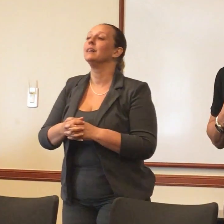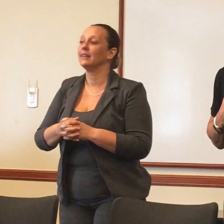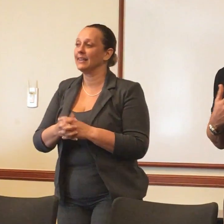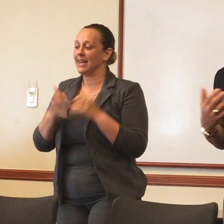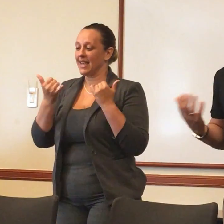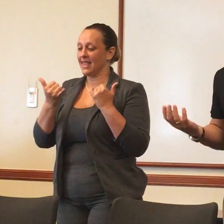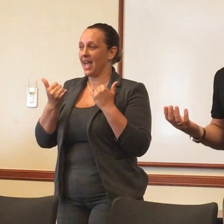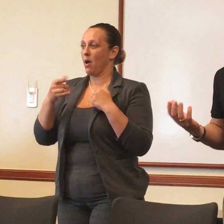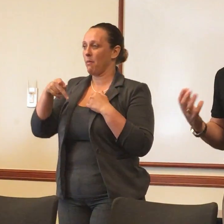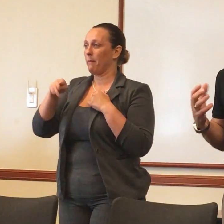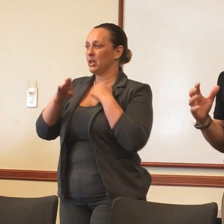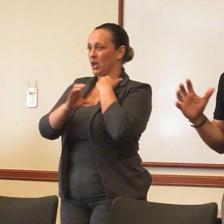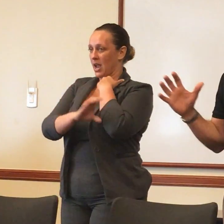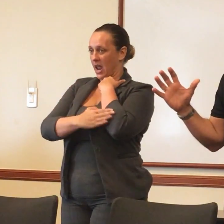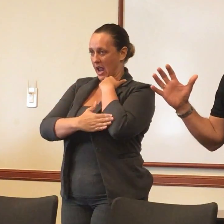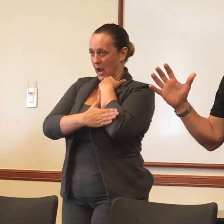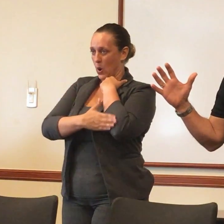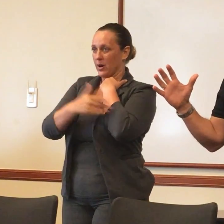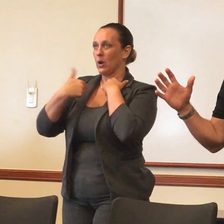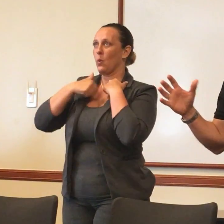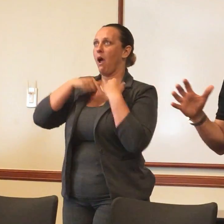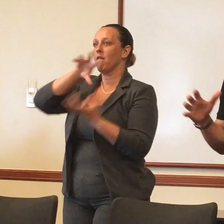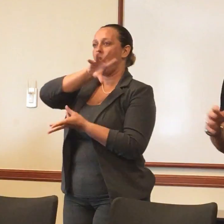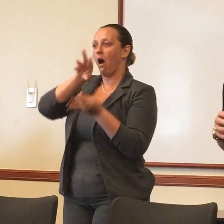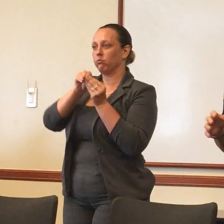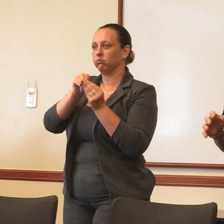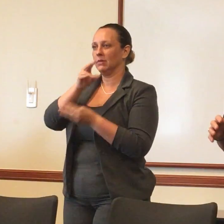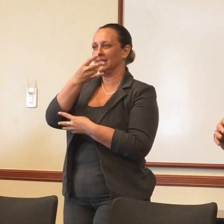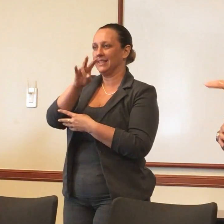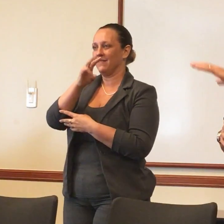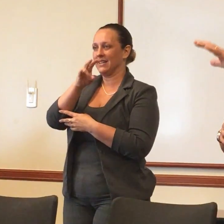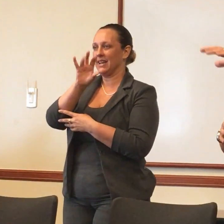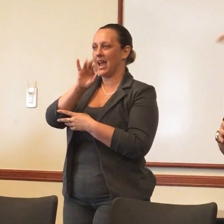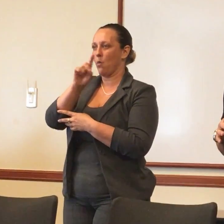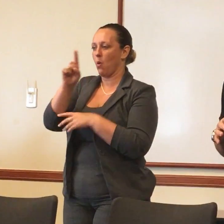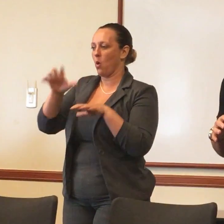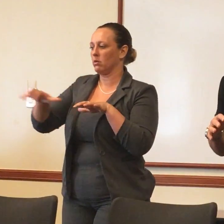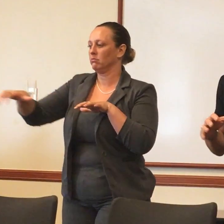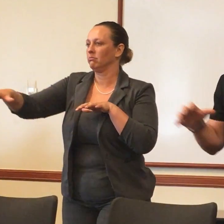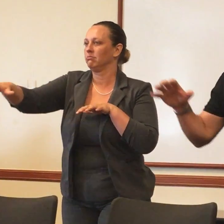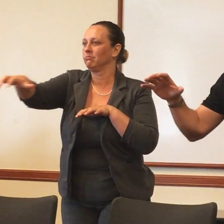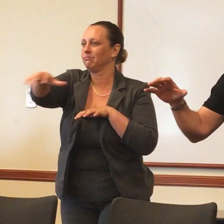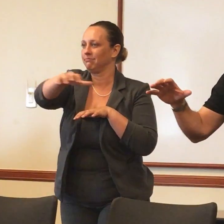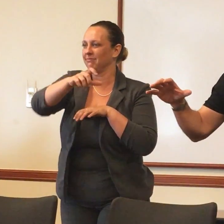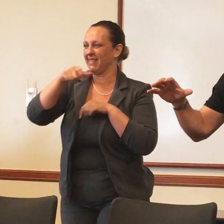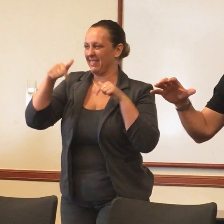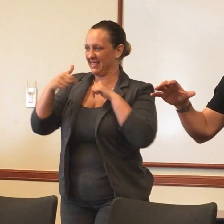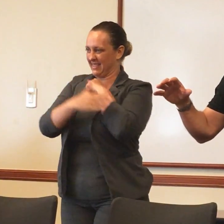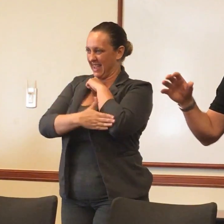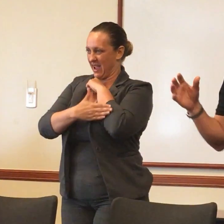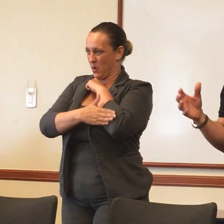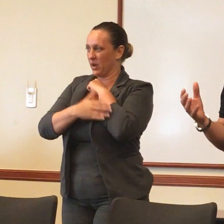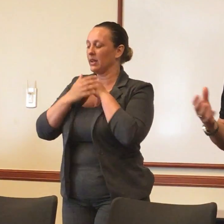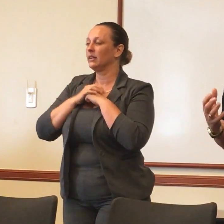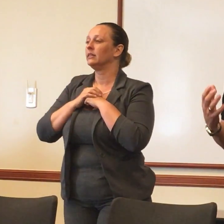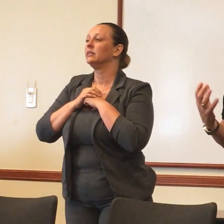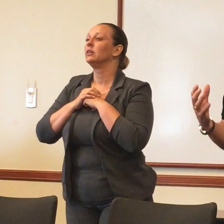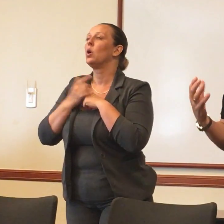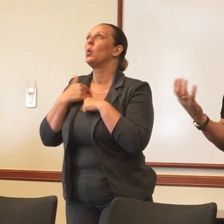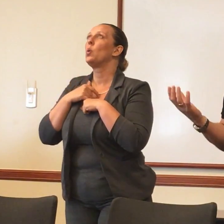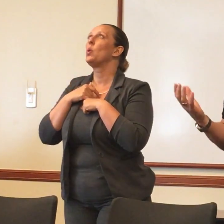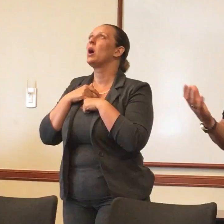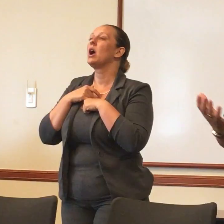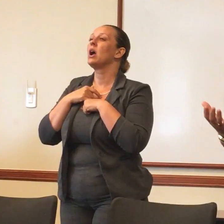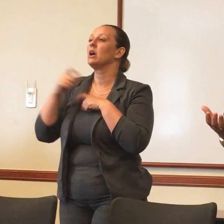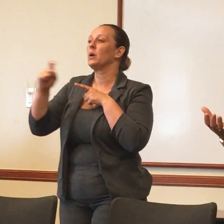In the county, there are 17 911 centers located around the county. We do